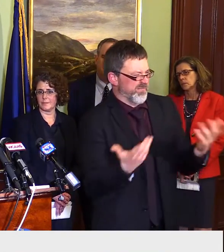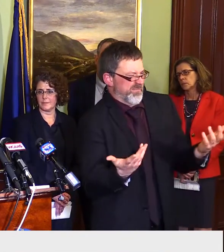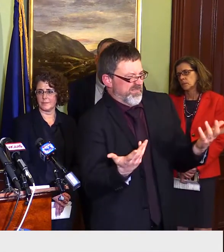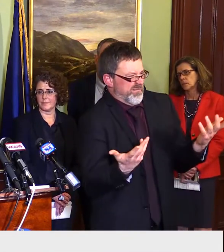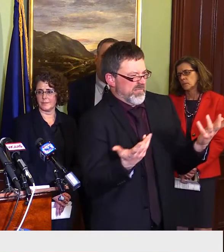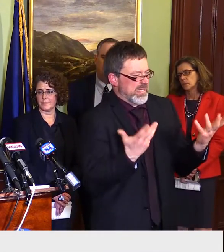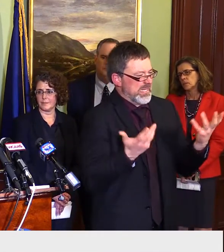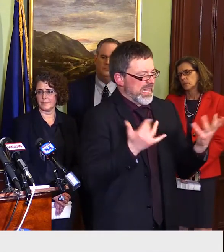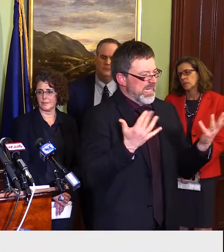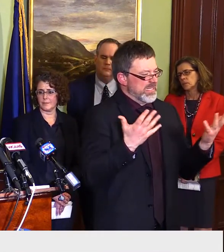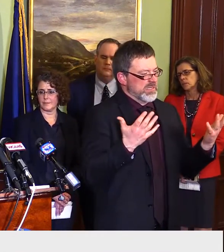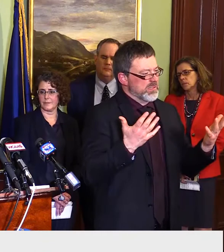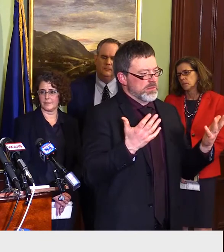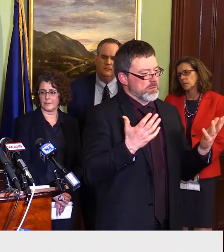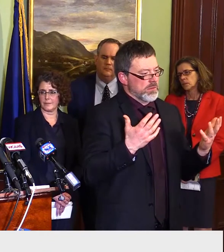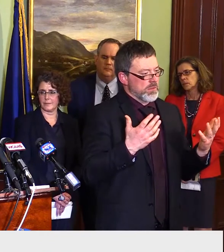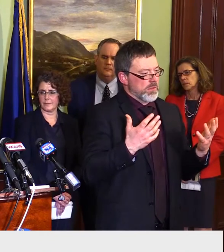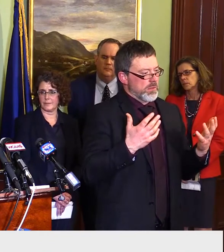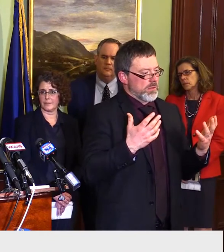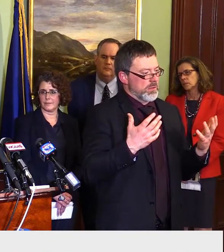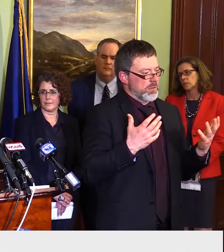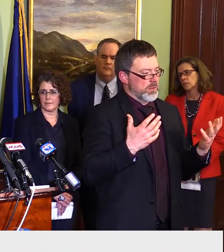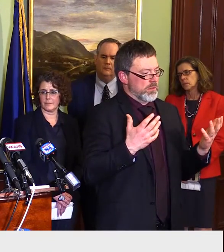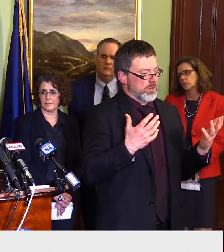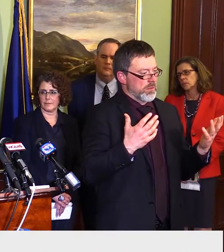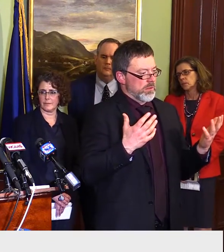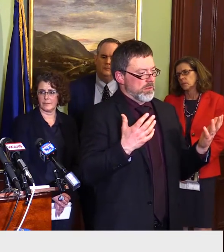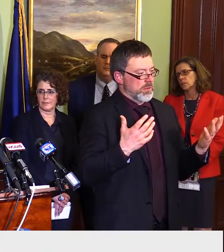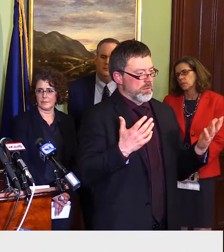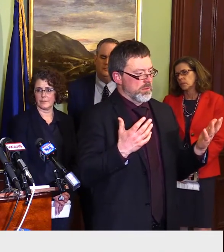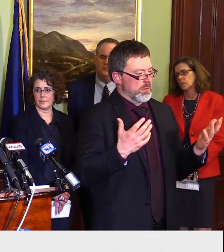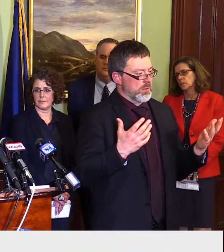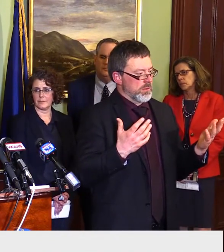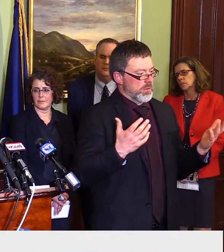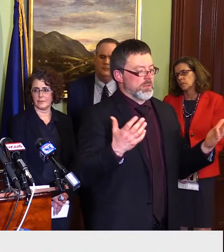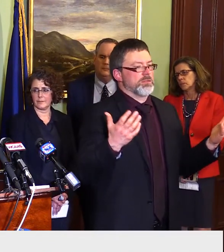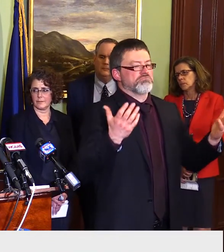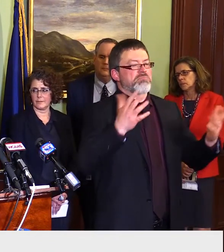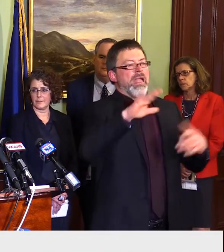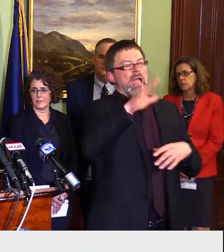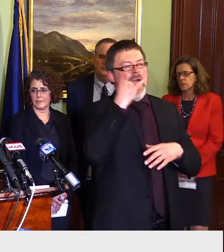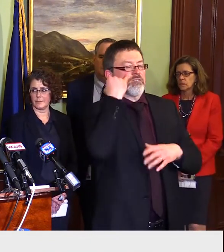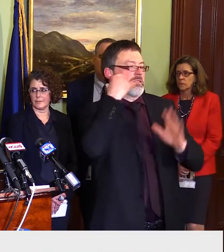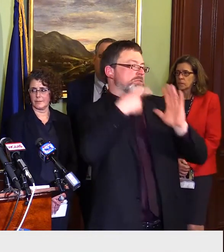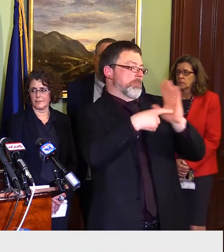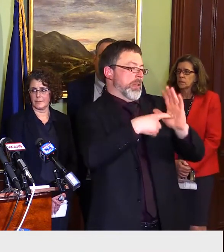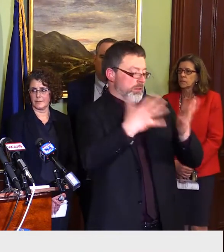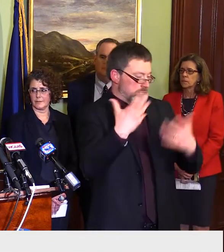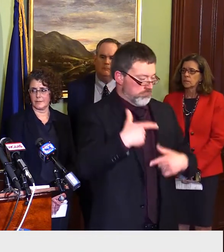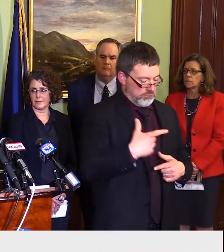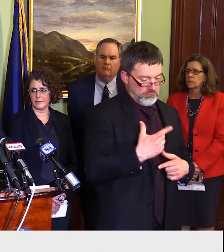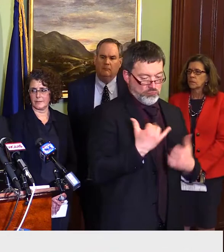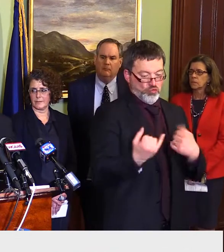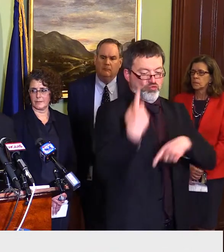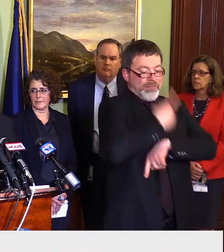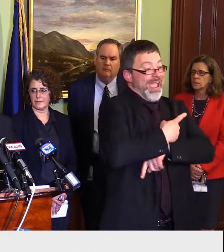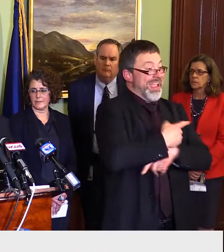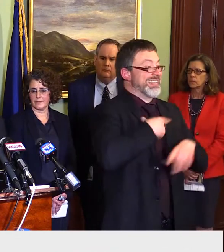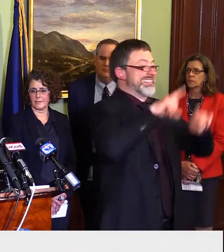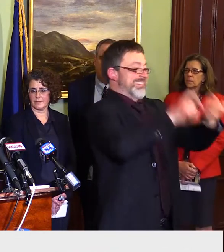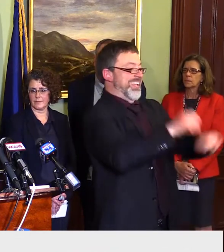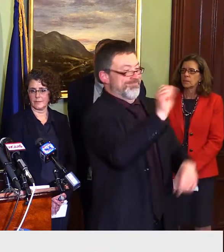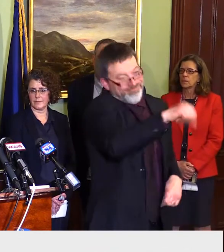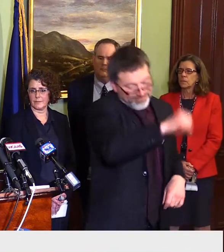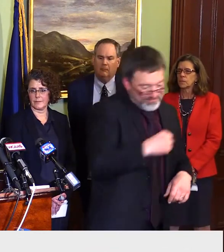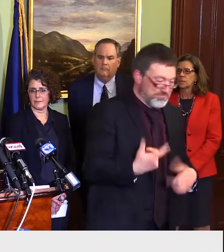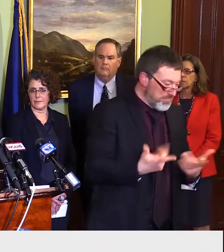again, prioritize. We don't have an unlimited number of tests. If we did, maybe we would test more, but we